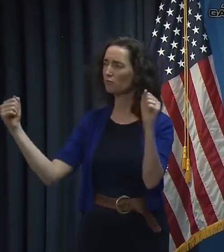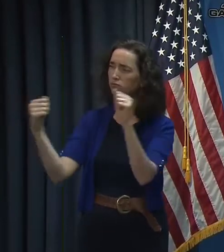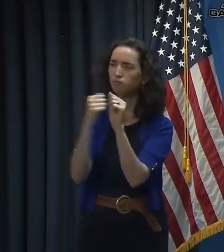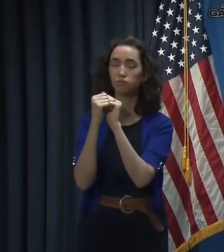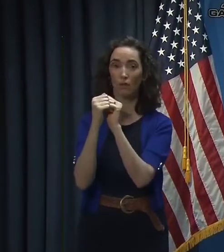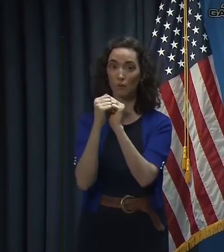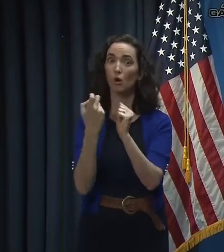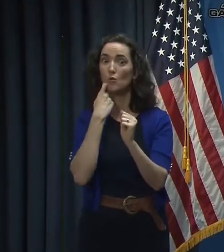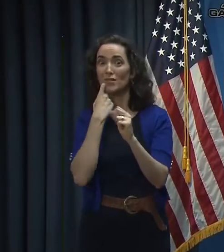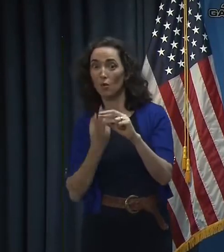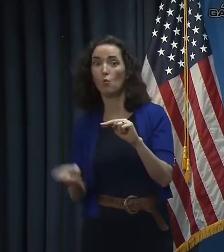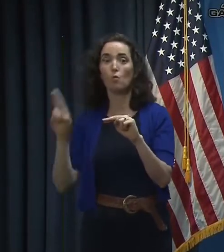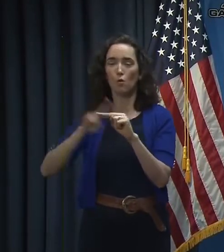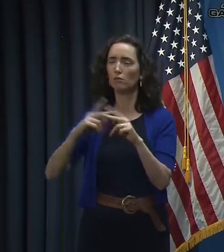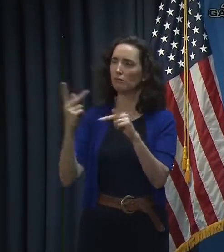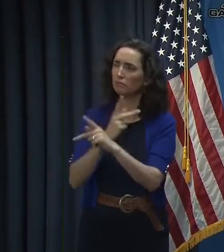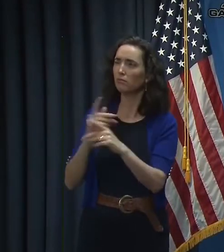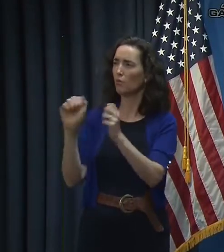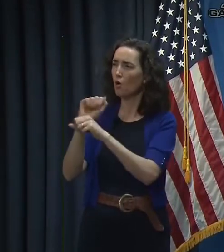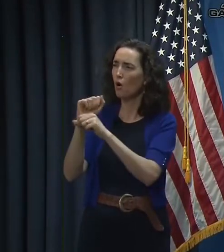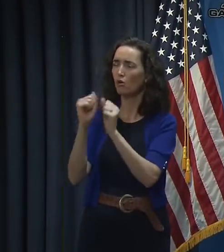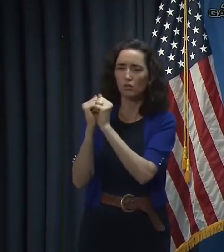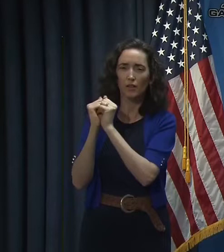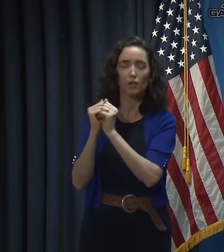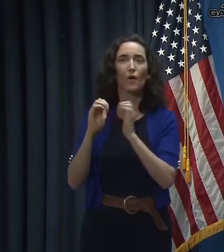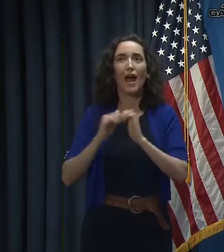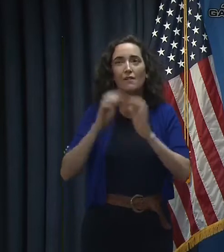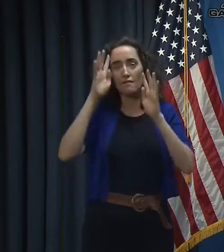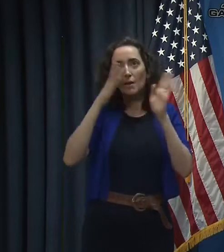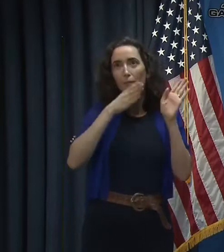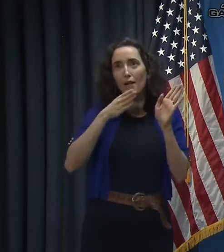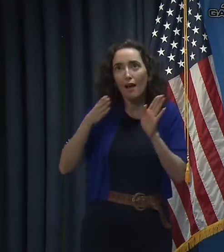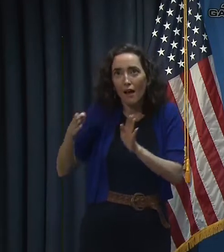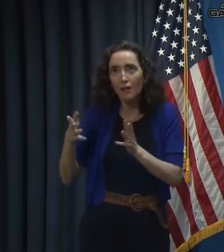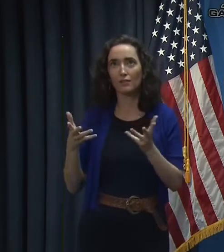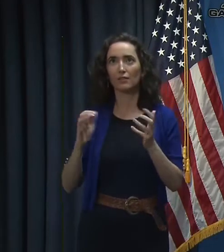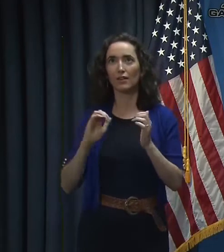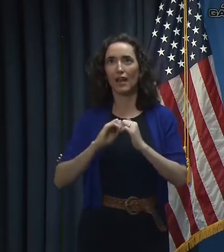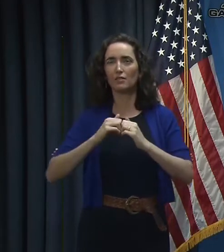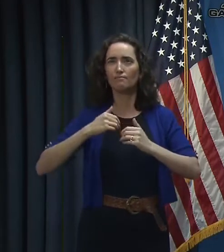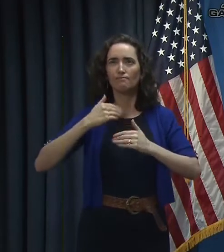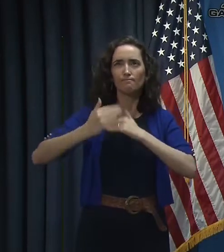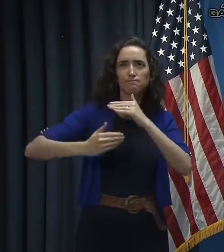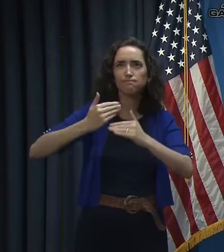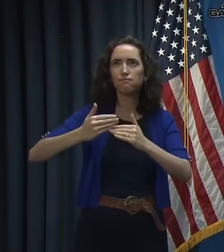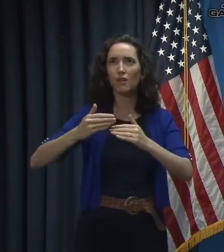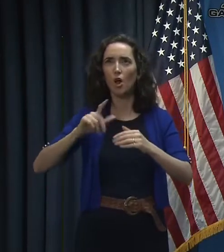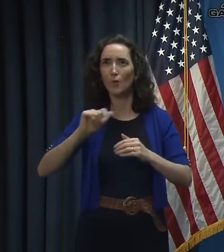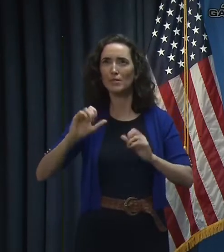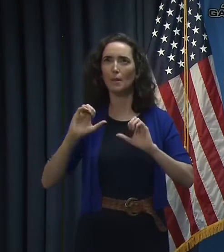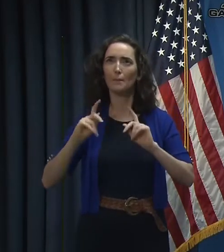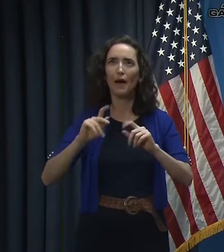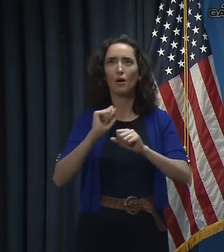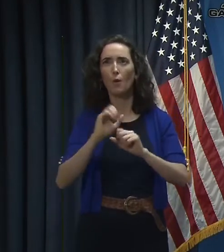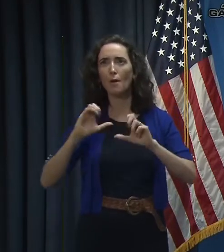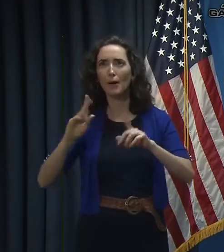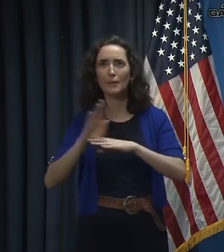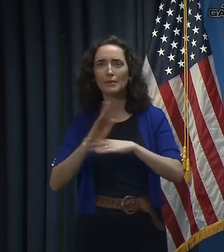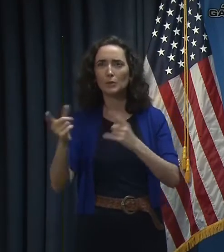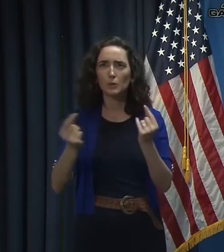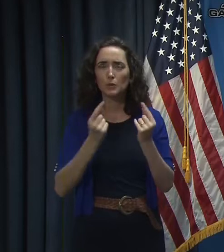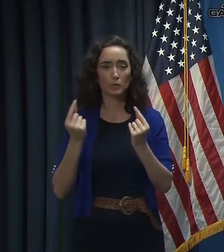on how to interpret the plan and how to build a plan for reopening Louisiana that focused on a lot